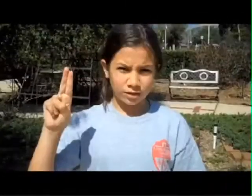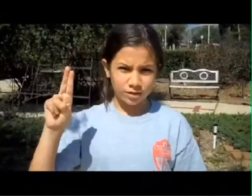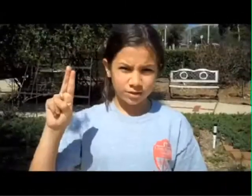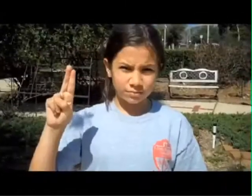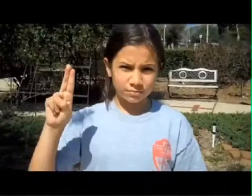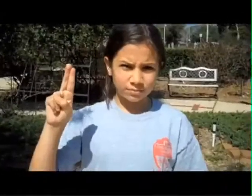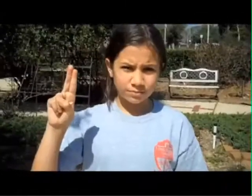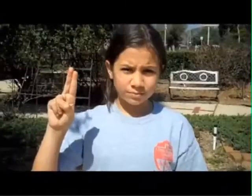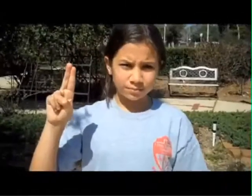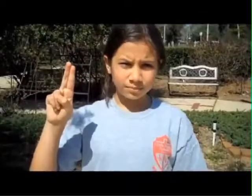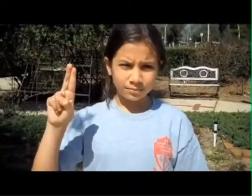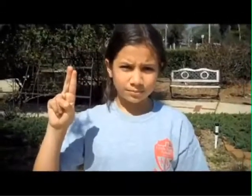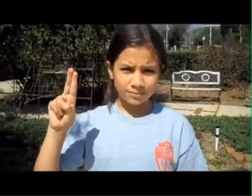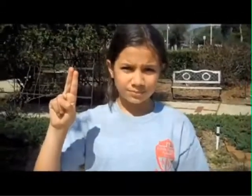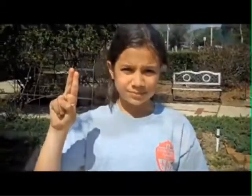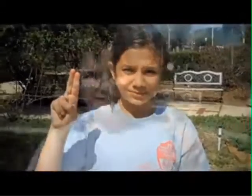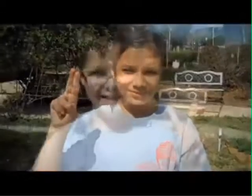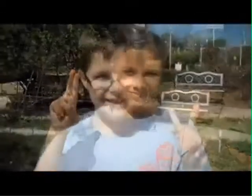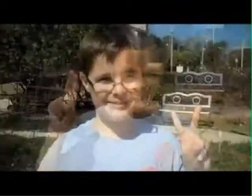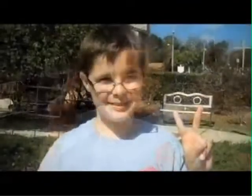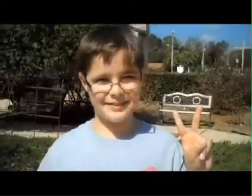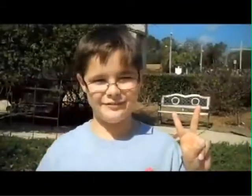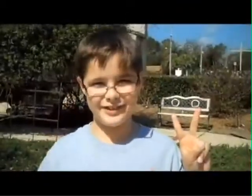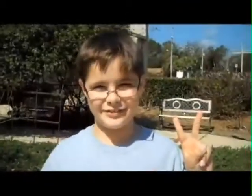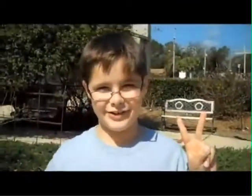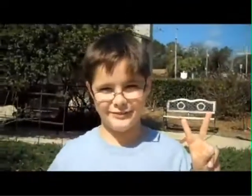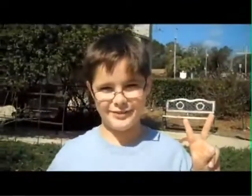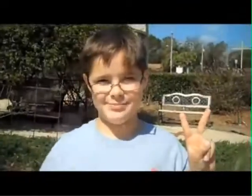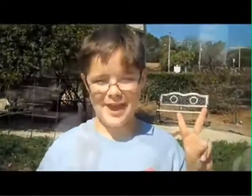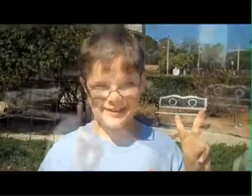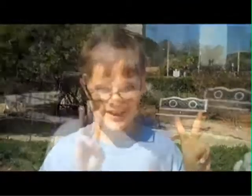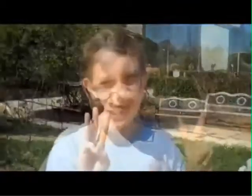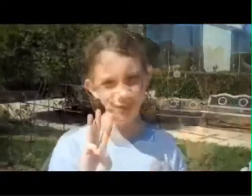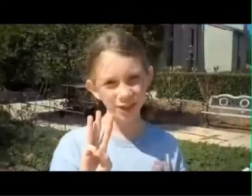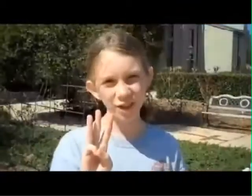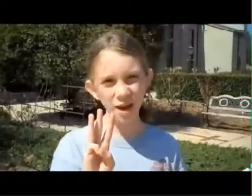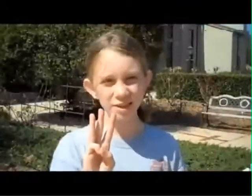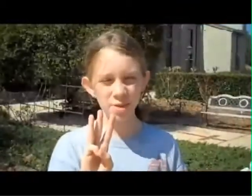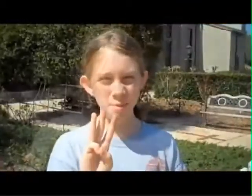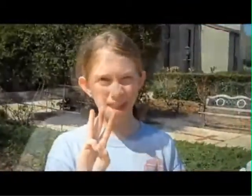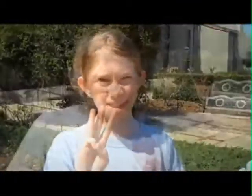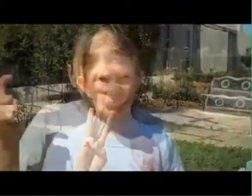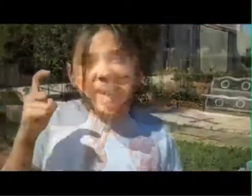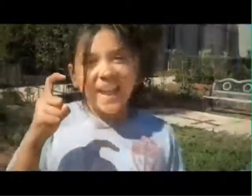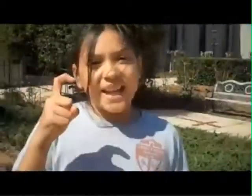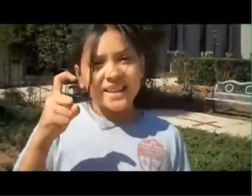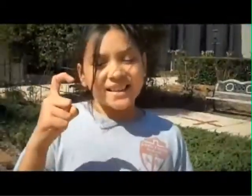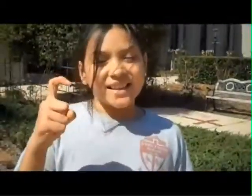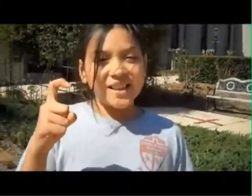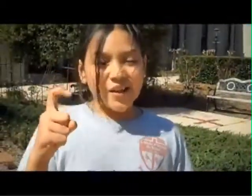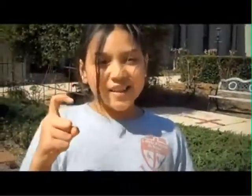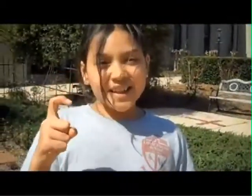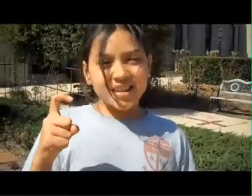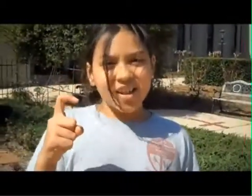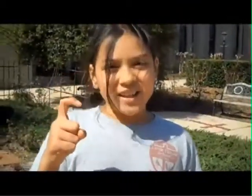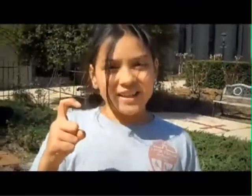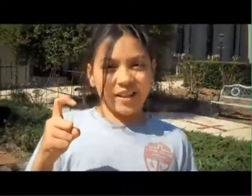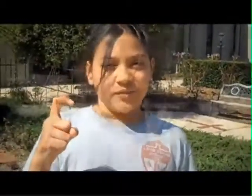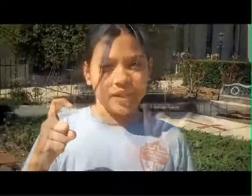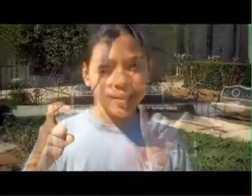closed. B means victory over the bad guy. W, three wise from Magi. X is lowercase r, is complete.